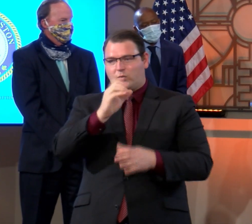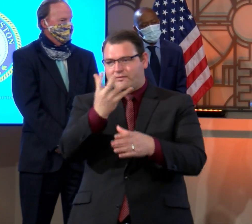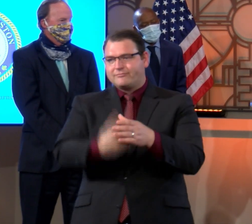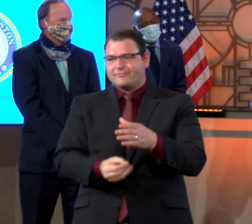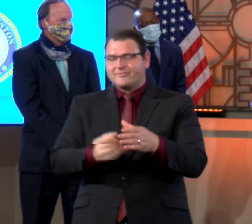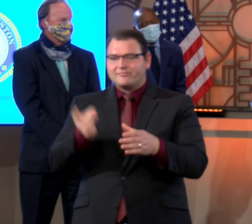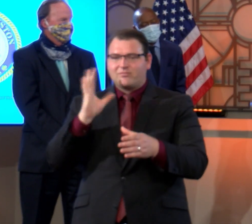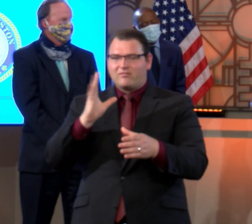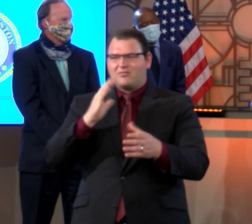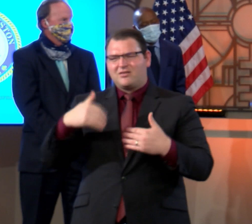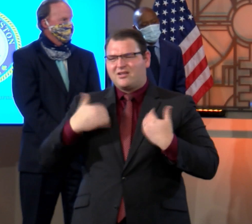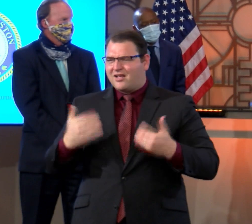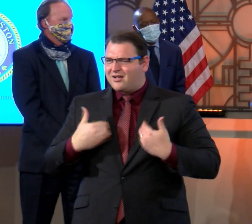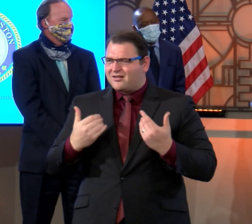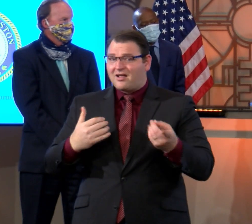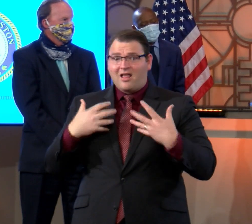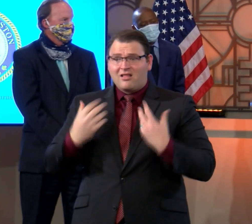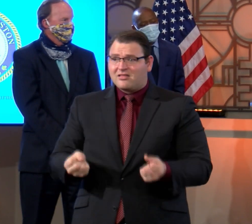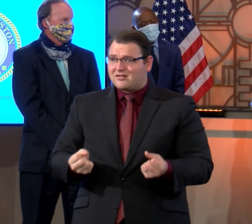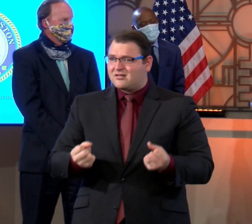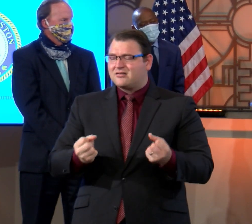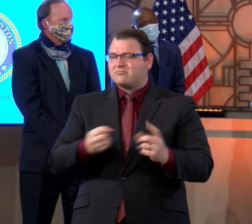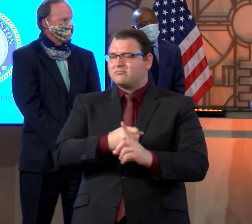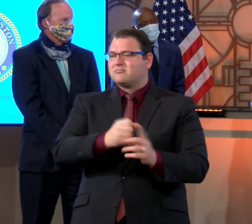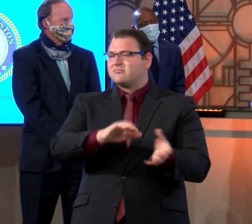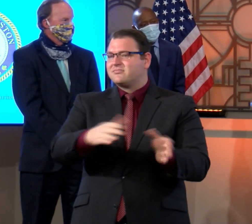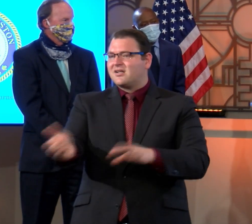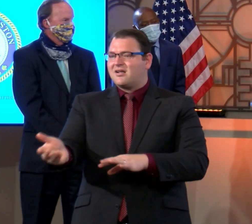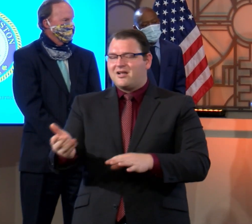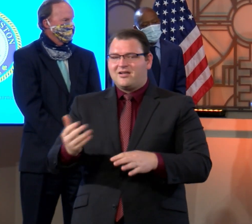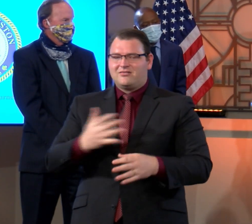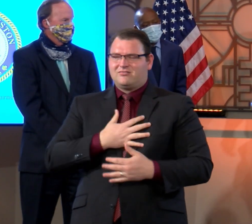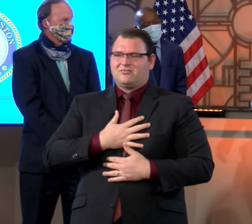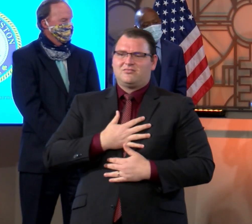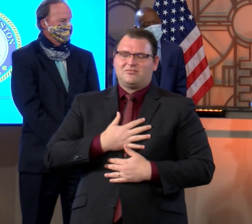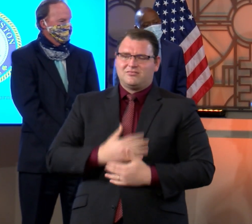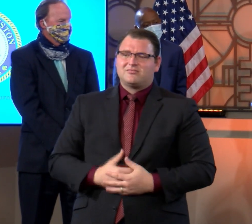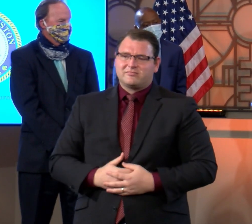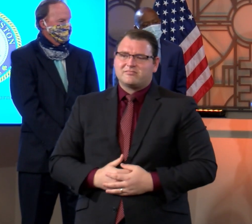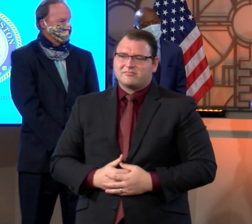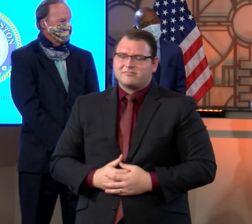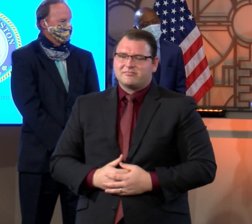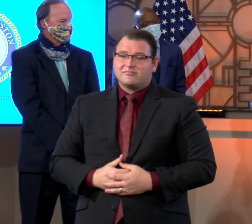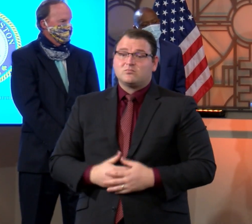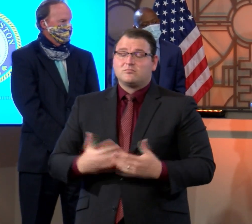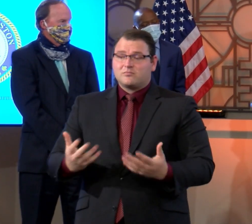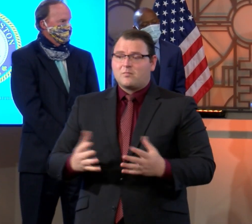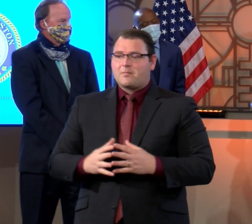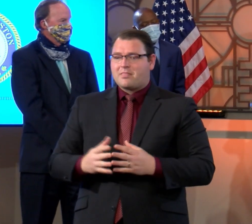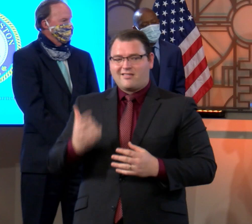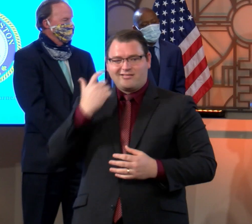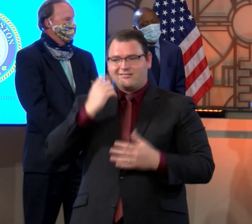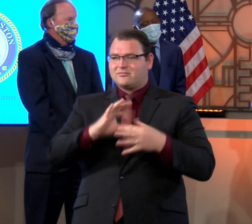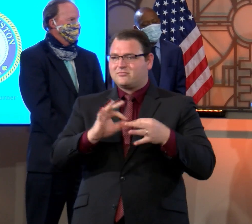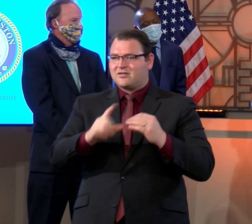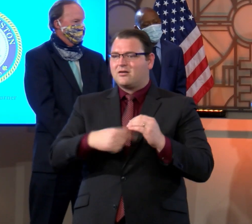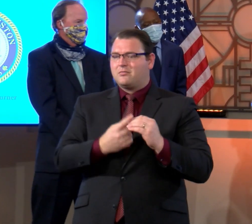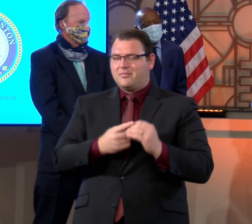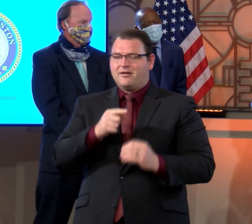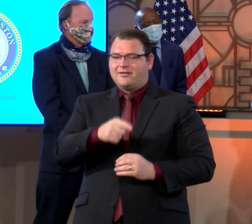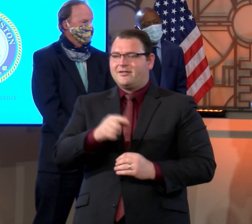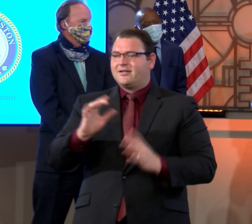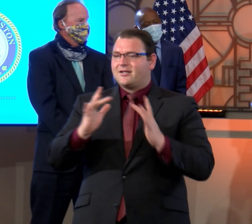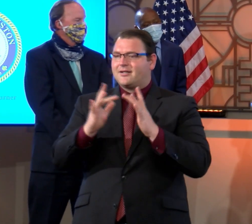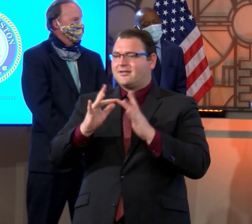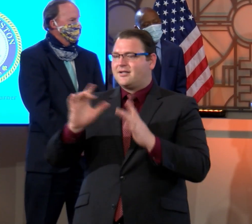Tragic loss, very young, very healthy individual. It just shows us how fragile life can be. Mayor, you mentioned earlier about contact tracing. And so